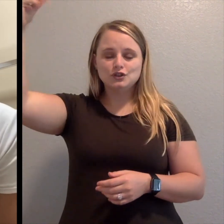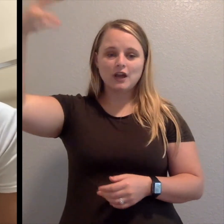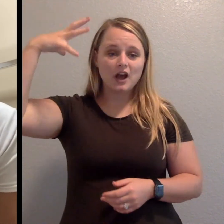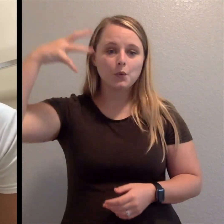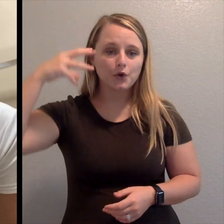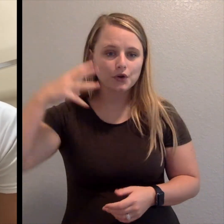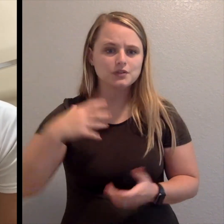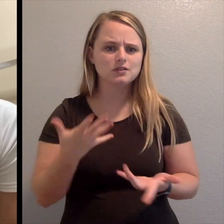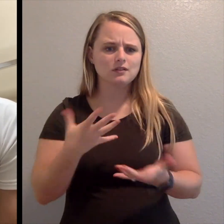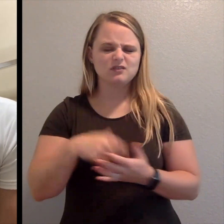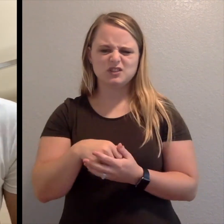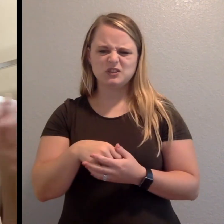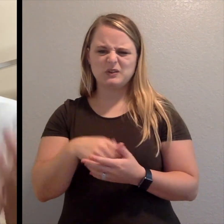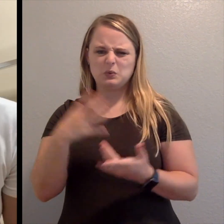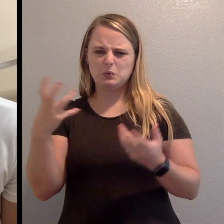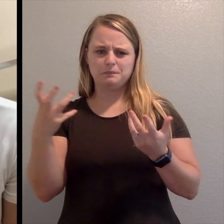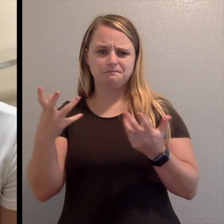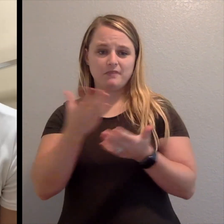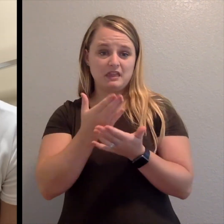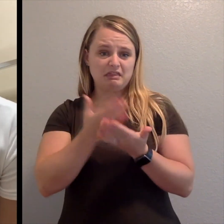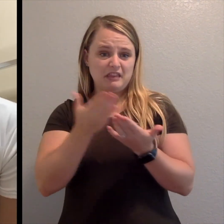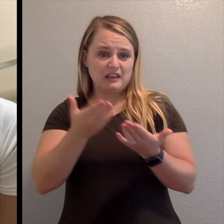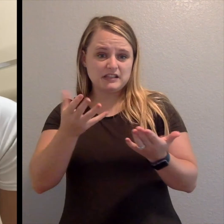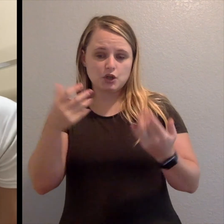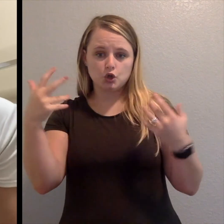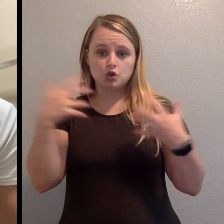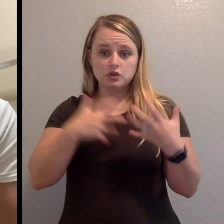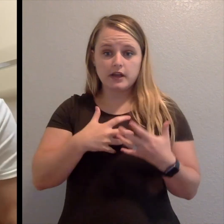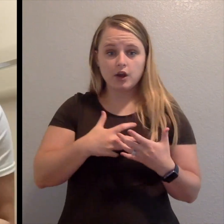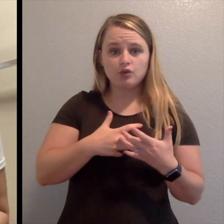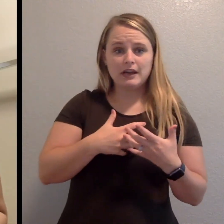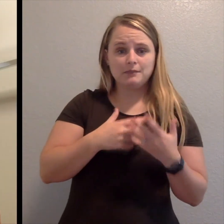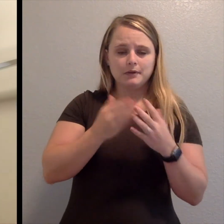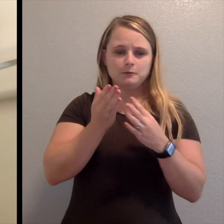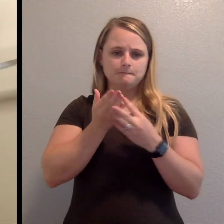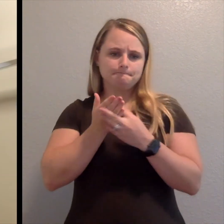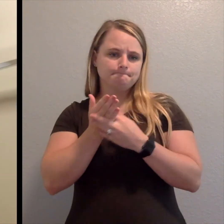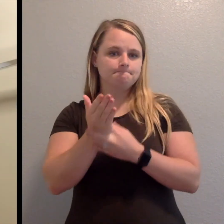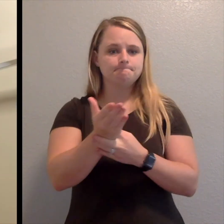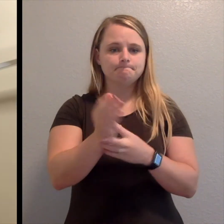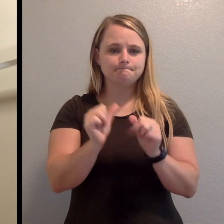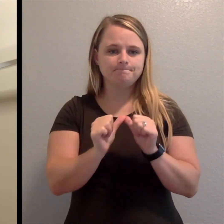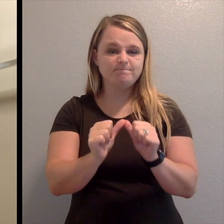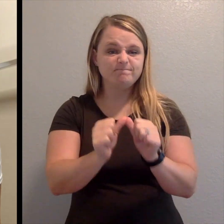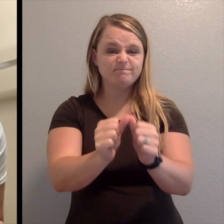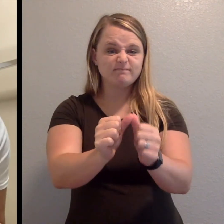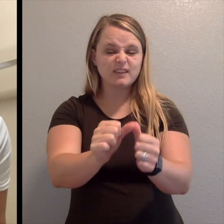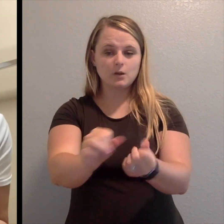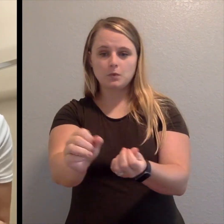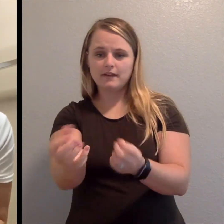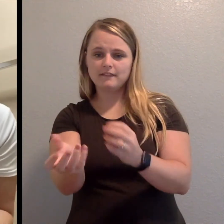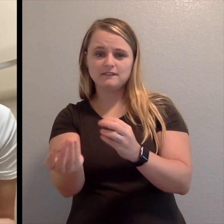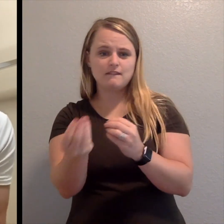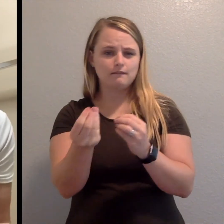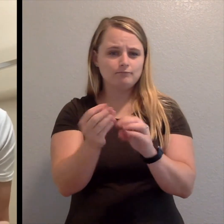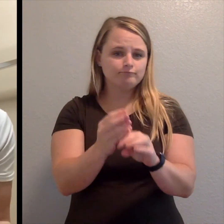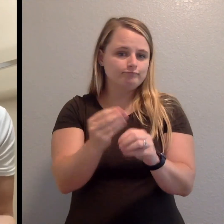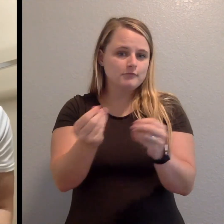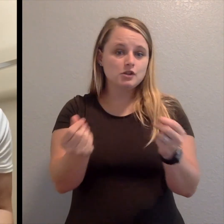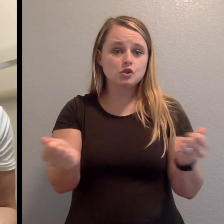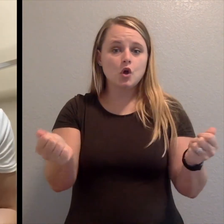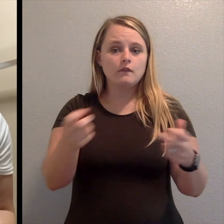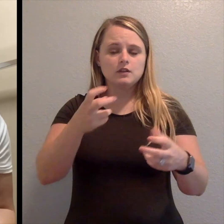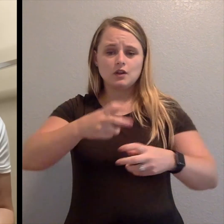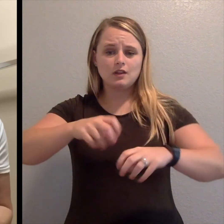that are scary, but if we push through them and we clean up the broken things or kind of change how we're